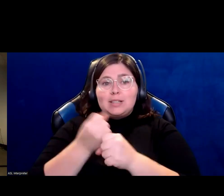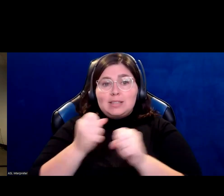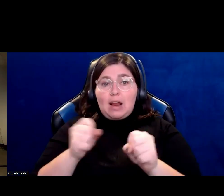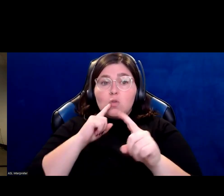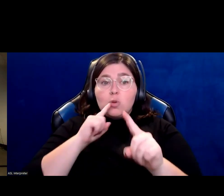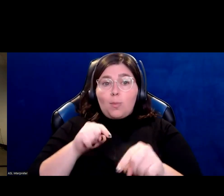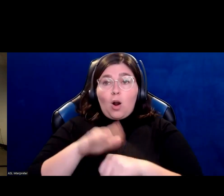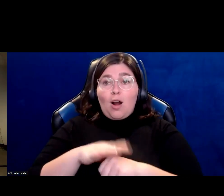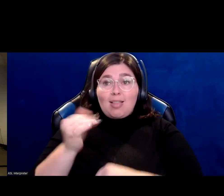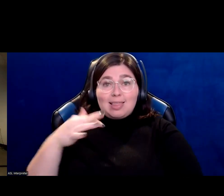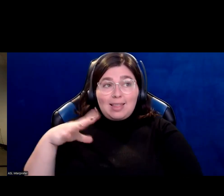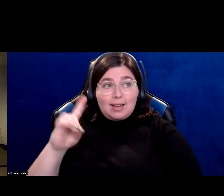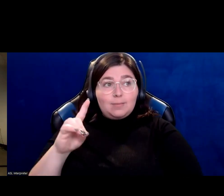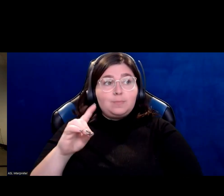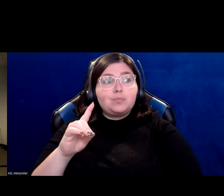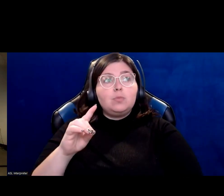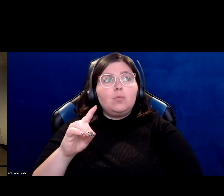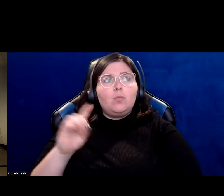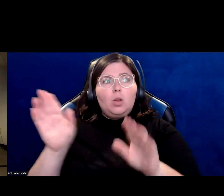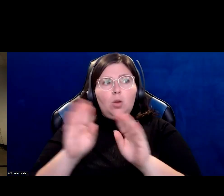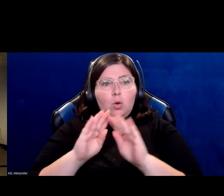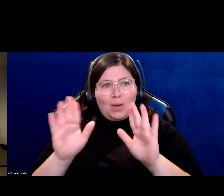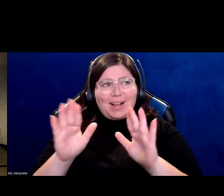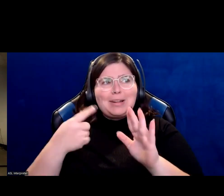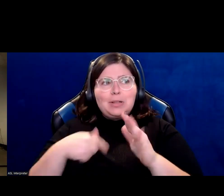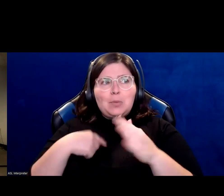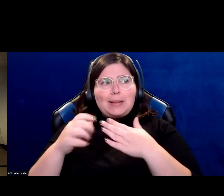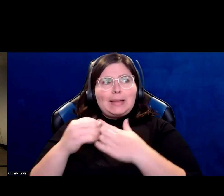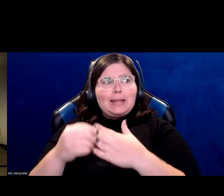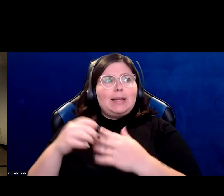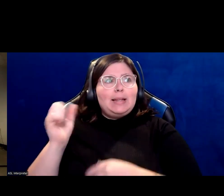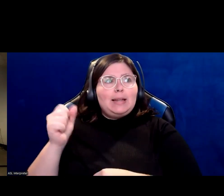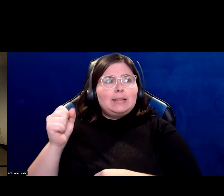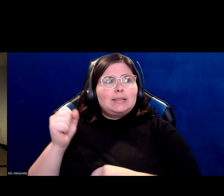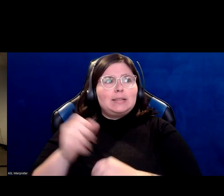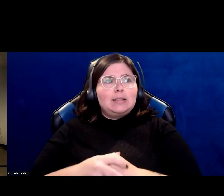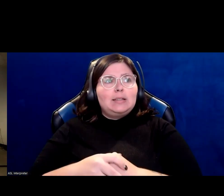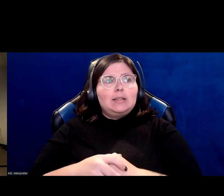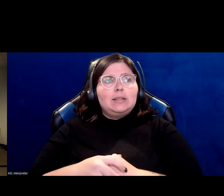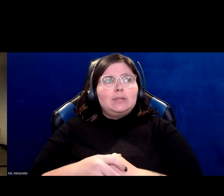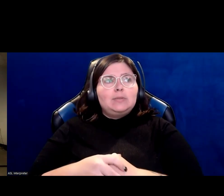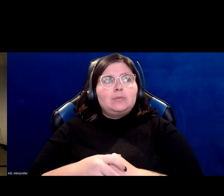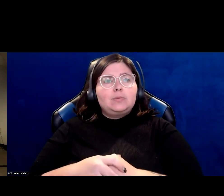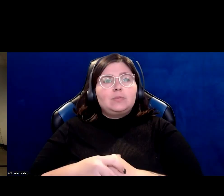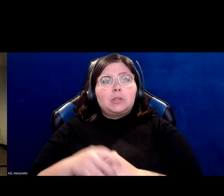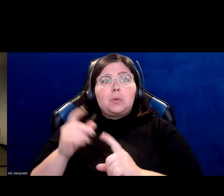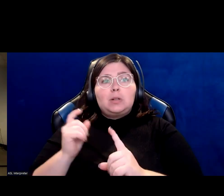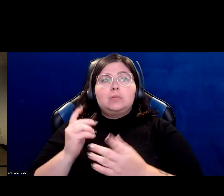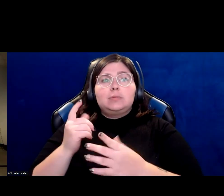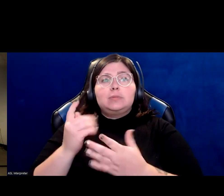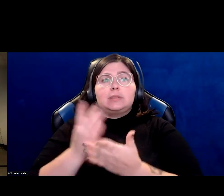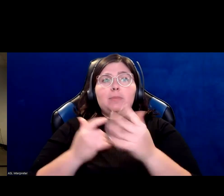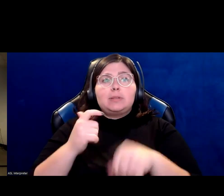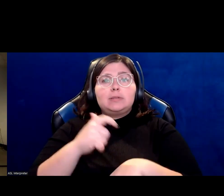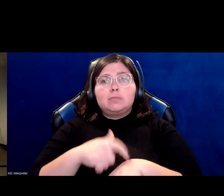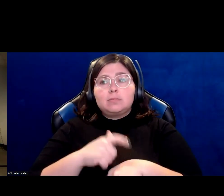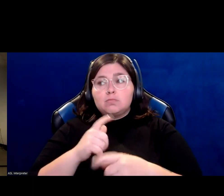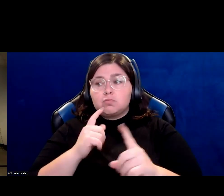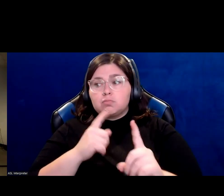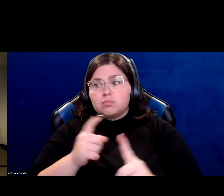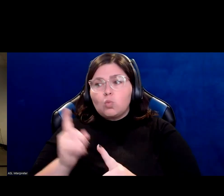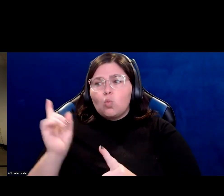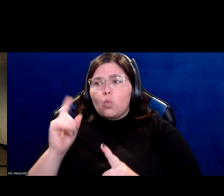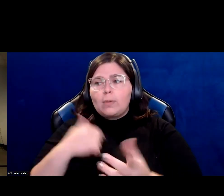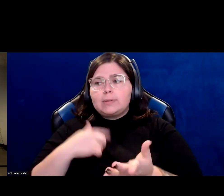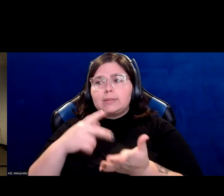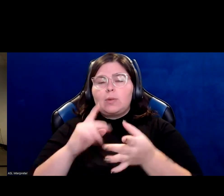lead, we clearly are a leader. I mean, there was a time that people were pointing at where we stood in terms of